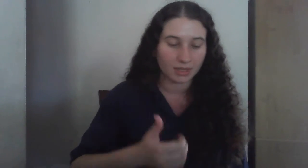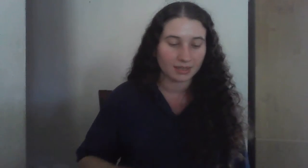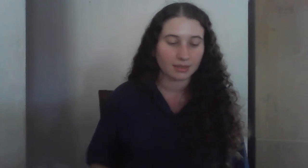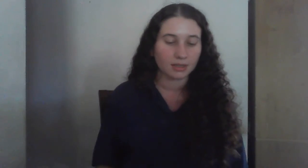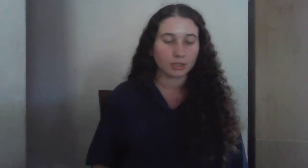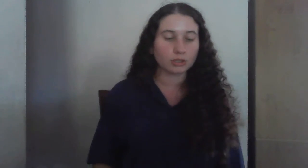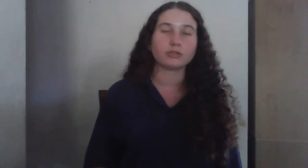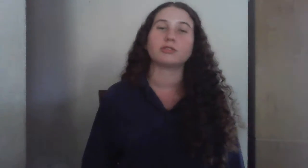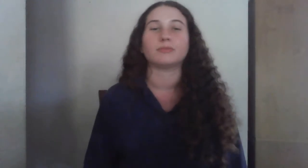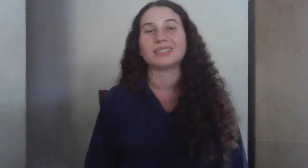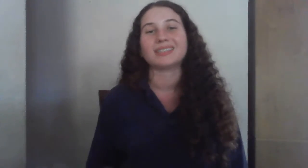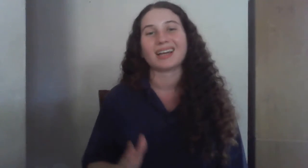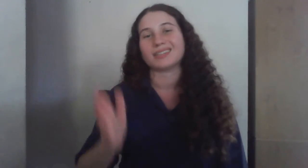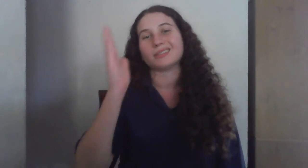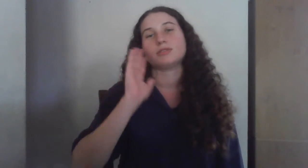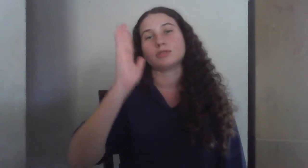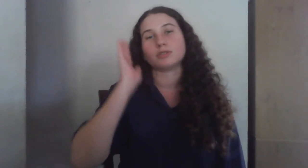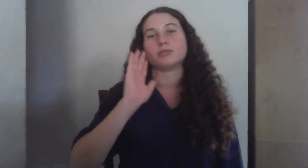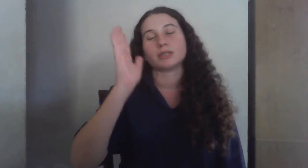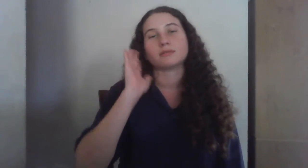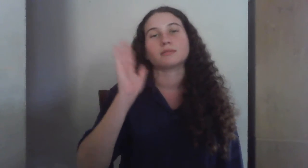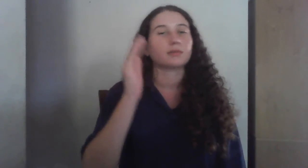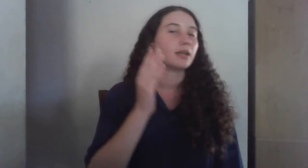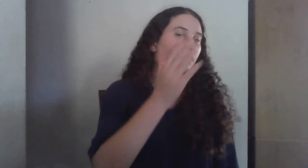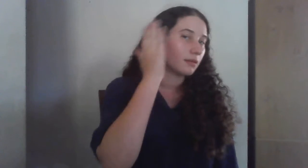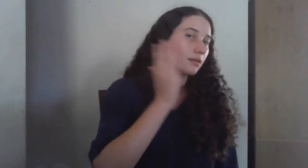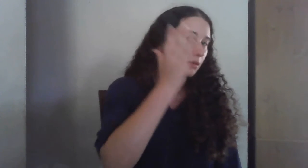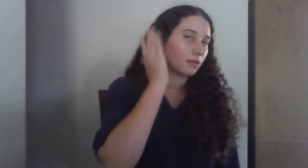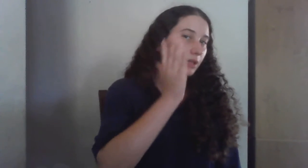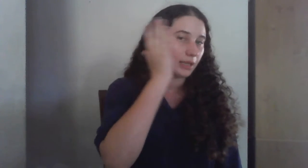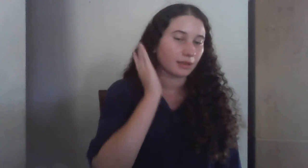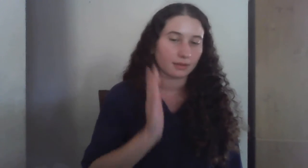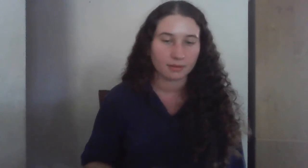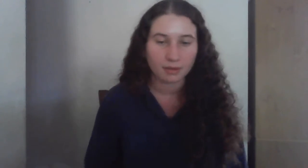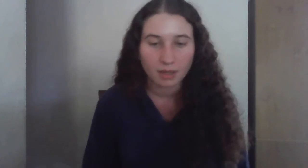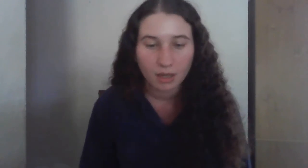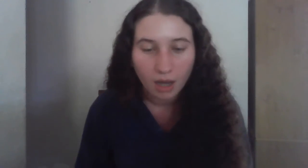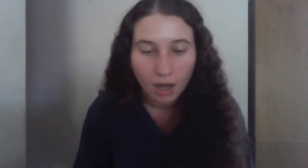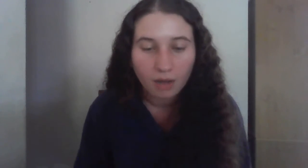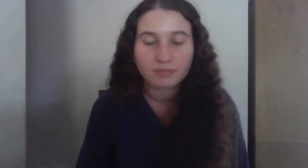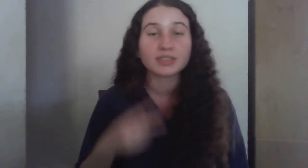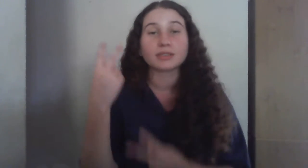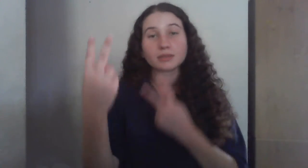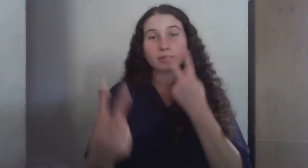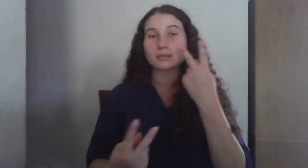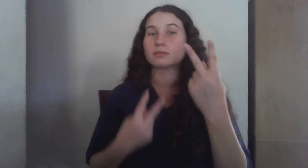Right? Used to, meaning I used to do it. Right? Do it like this. Visit.